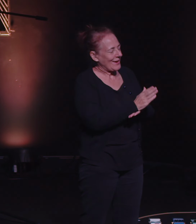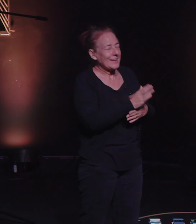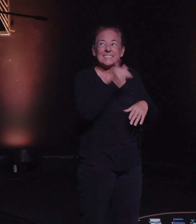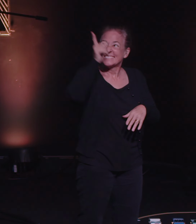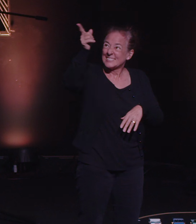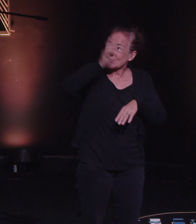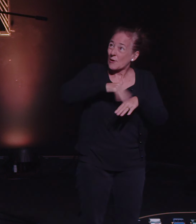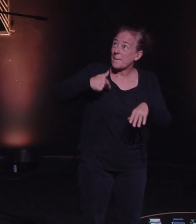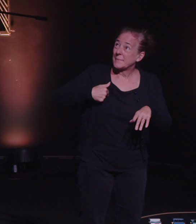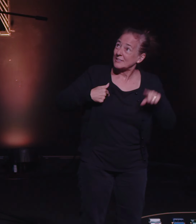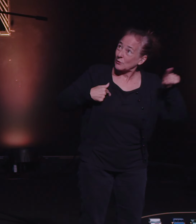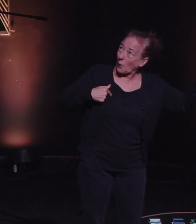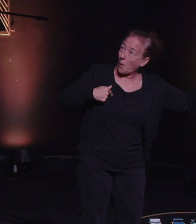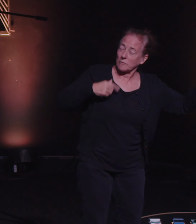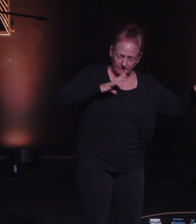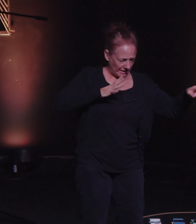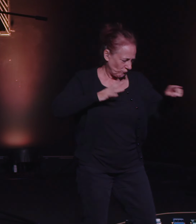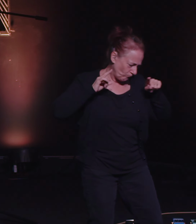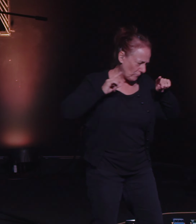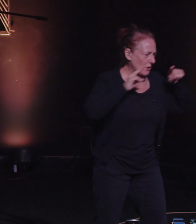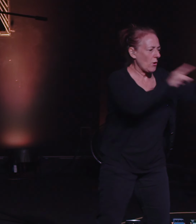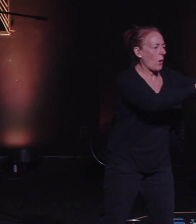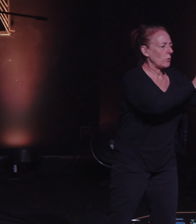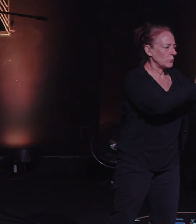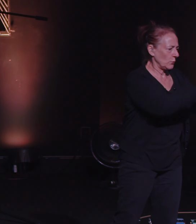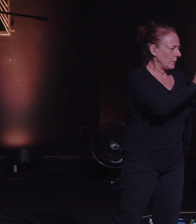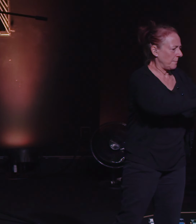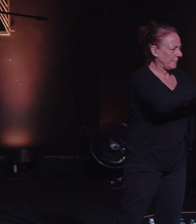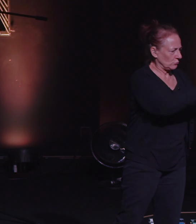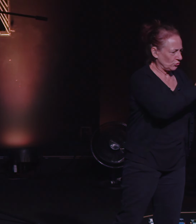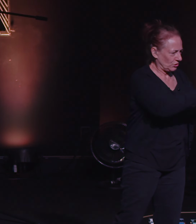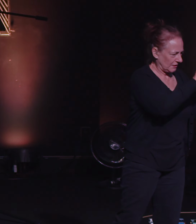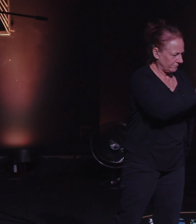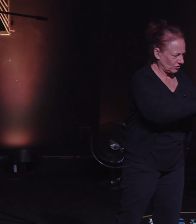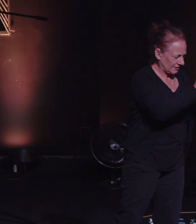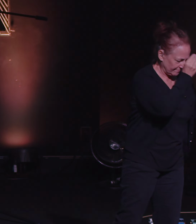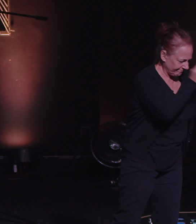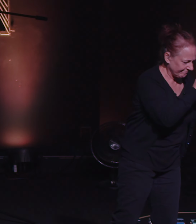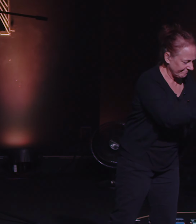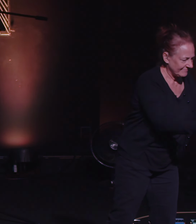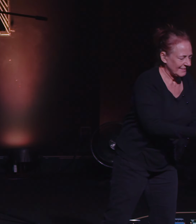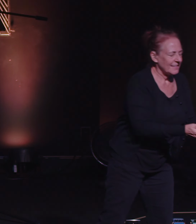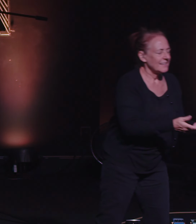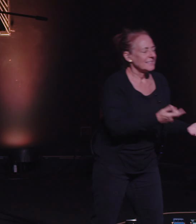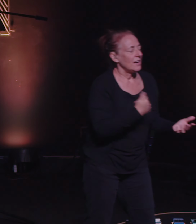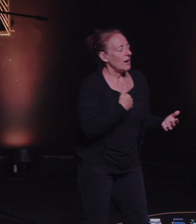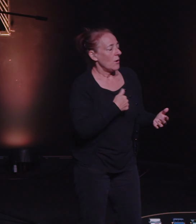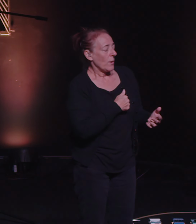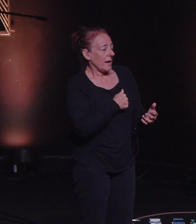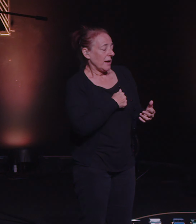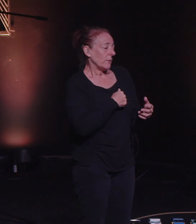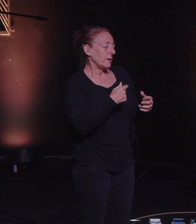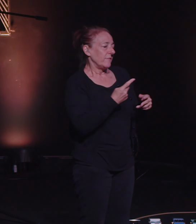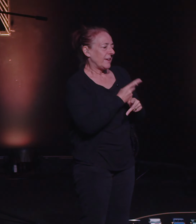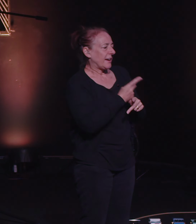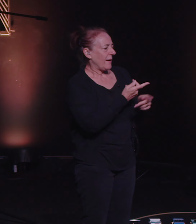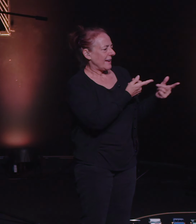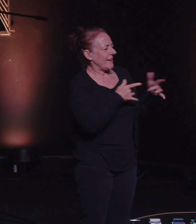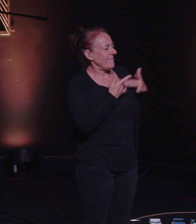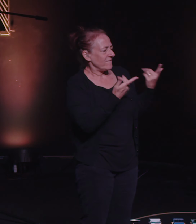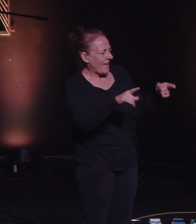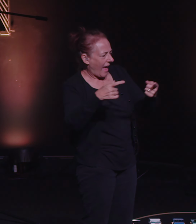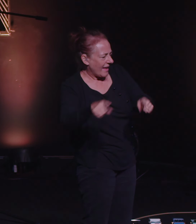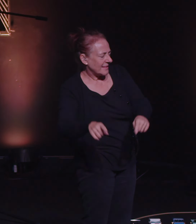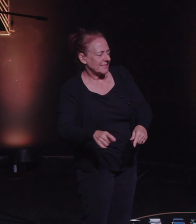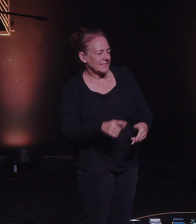go to the pain. We're called to go to the people and to share Jesus with them. So we'll be sharing more about events that we're going to be doing and